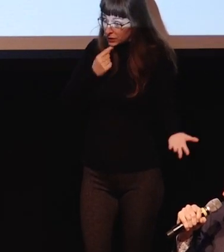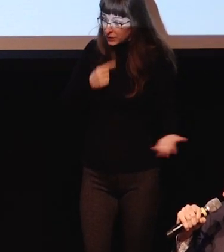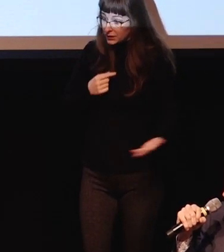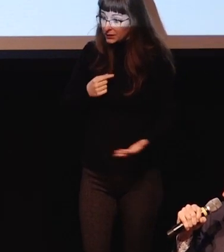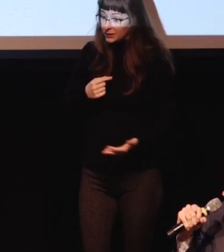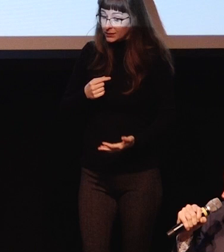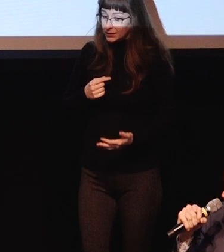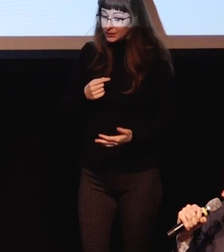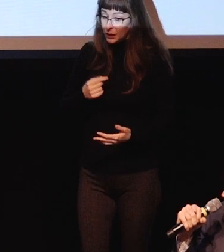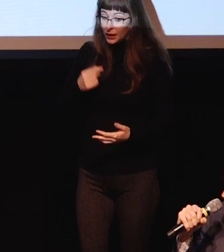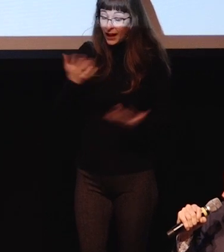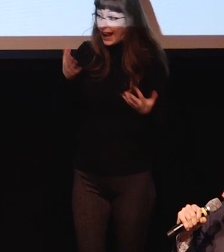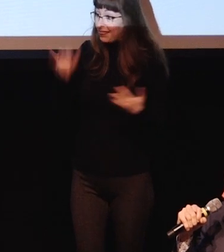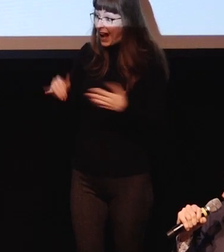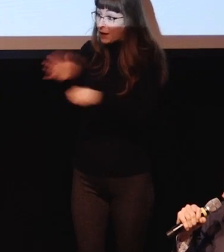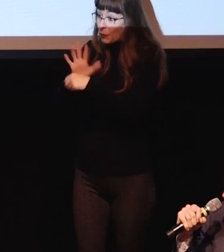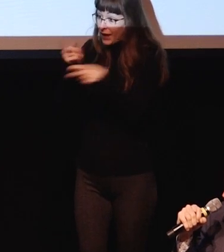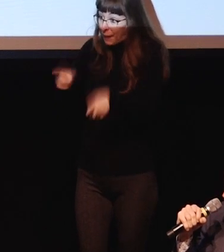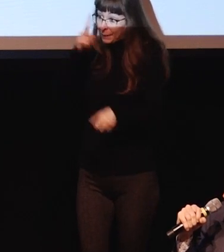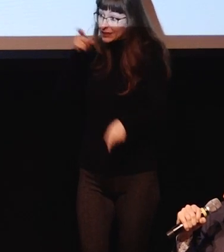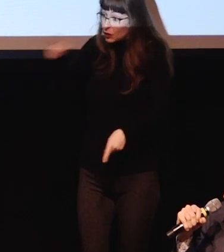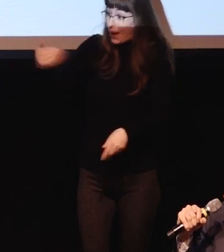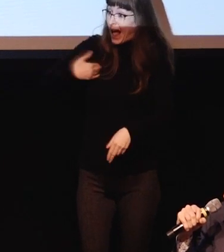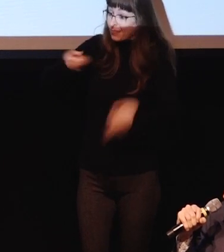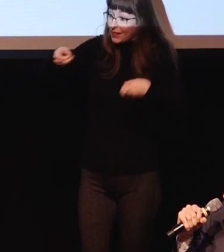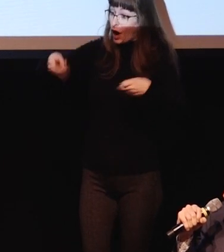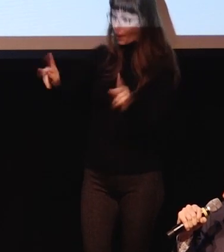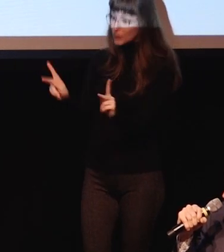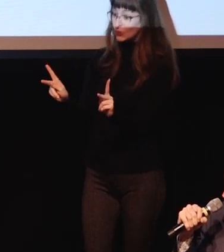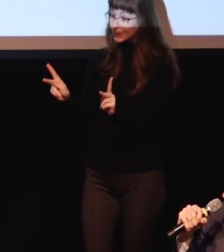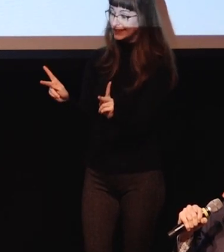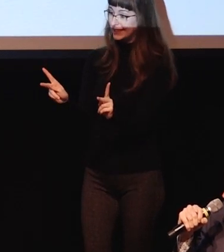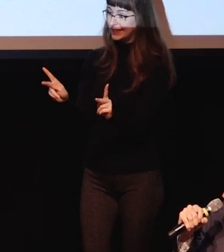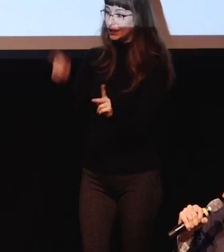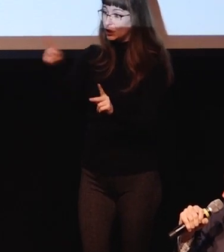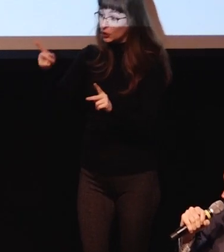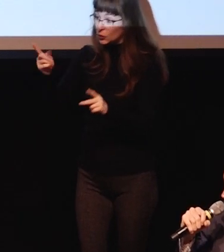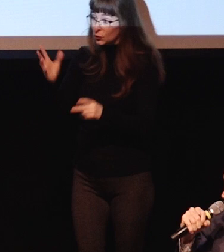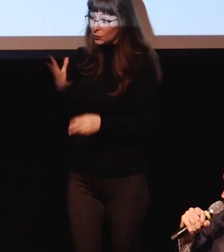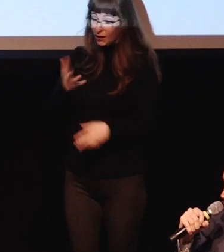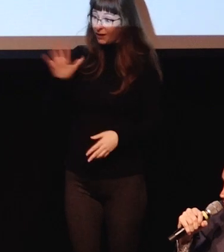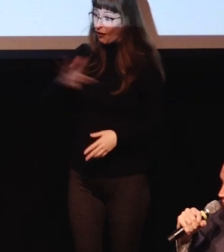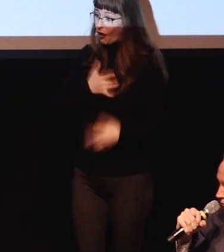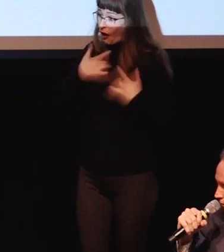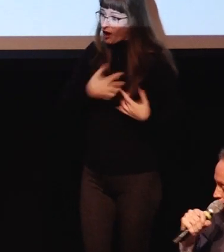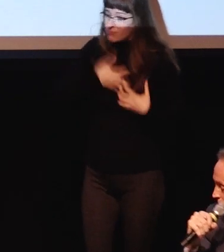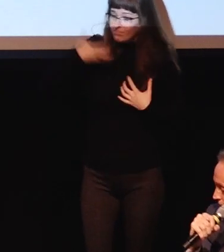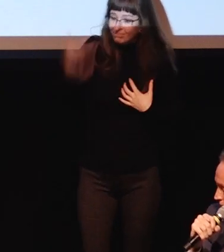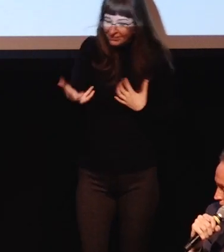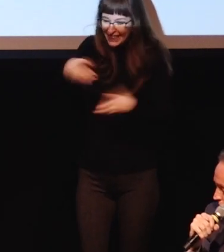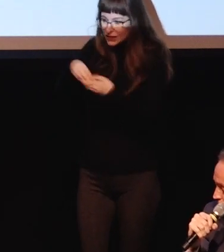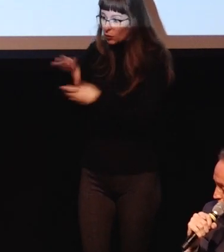given the opportunity, right? You didn't write CODA, you brought CODA to life and gave it a beating heart. And so it's a team effort,